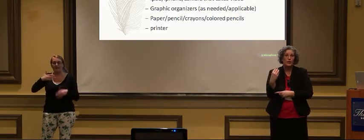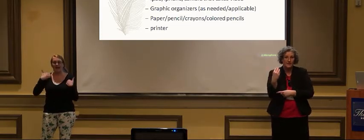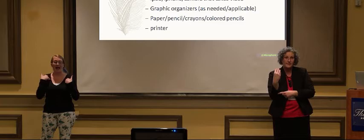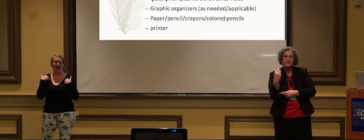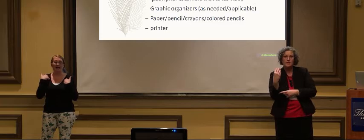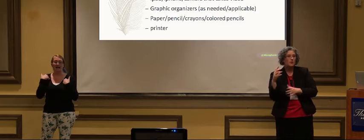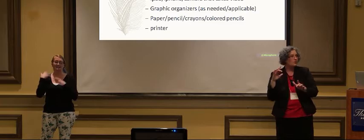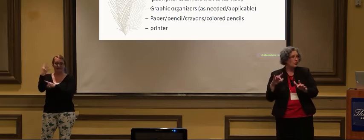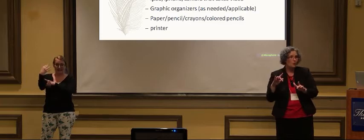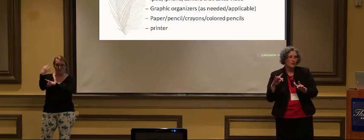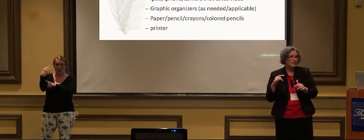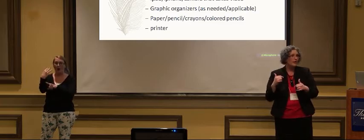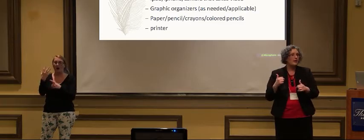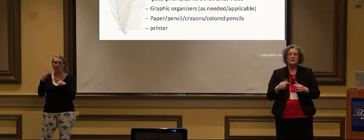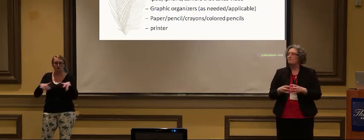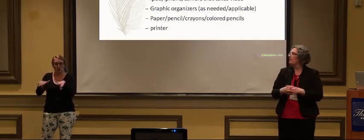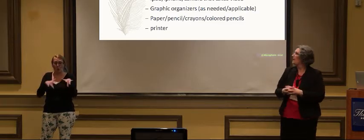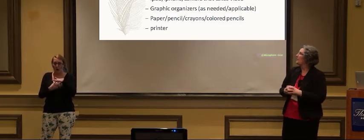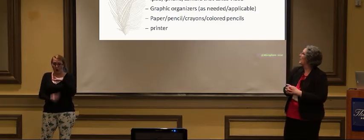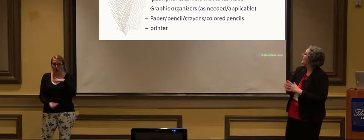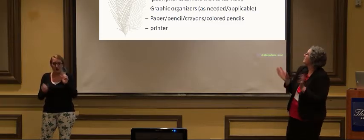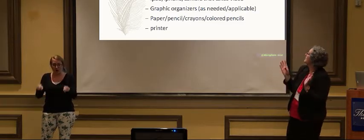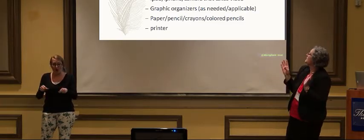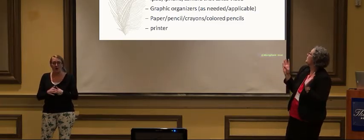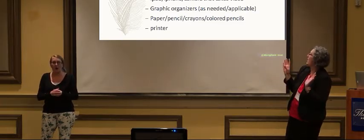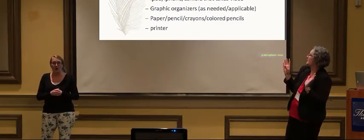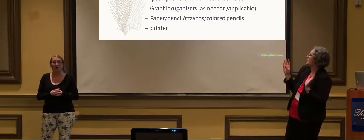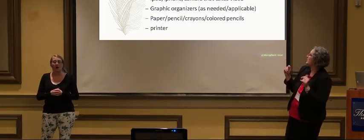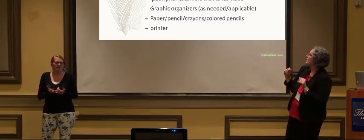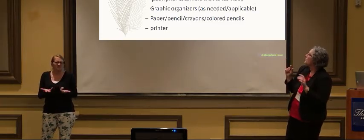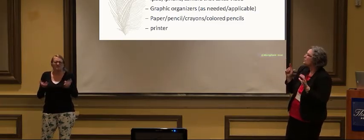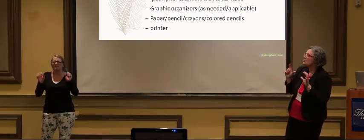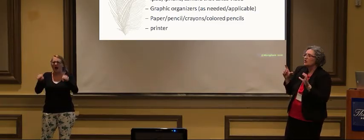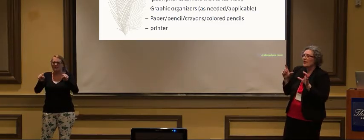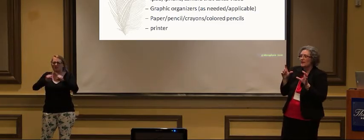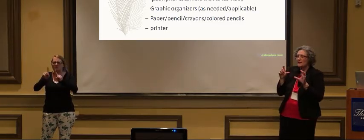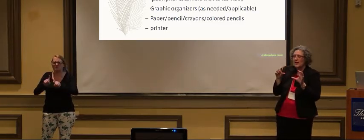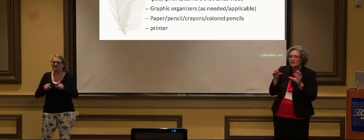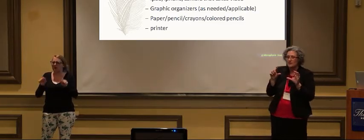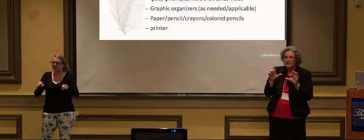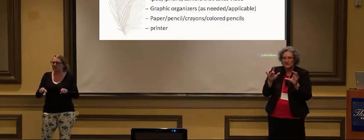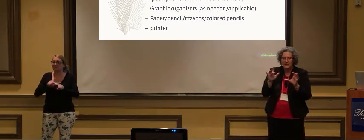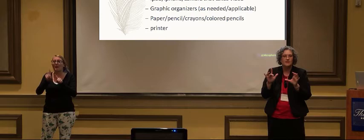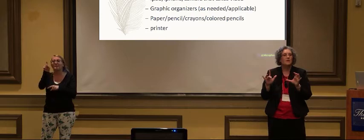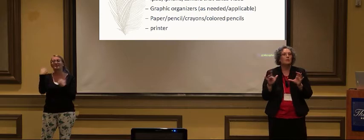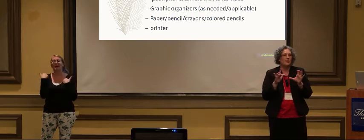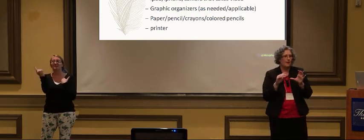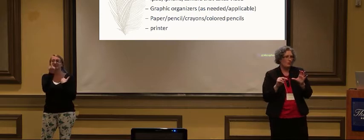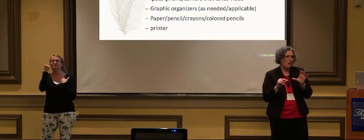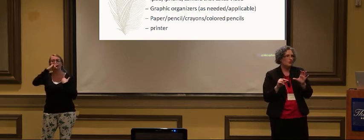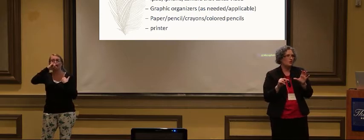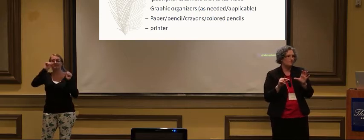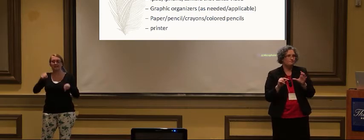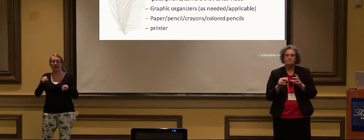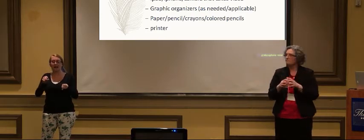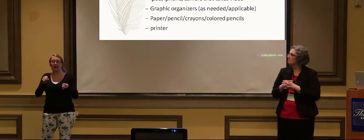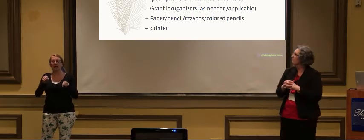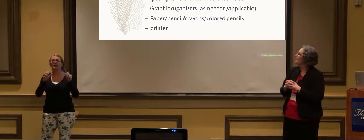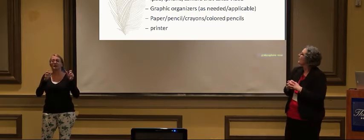video recorder in it to record it. It's possible, but you just need to have something that the kids can play back and